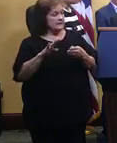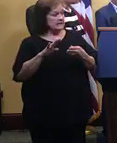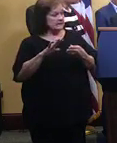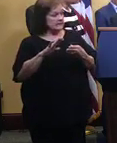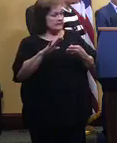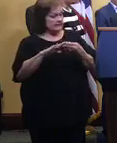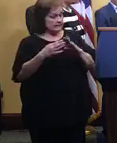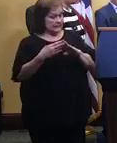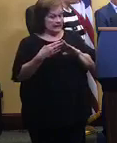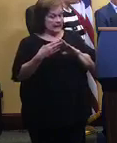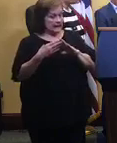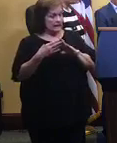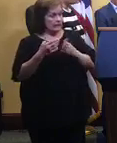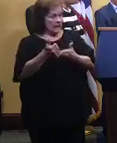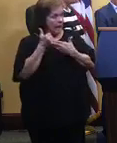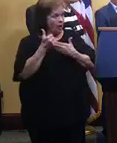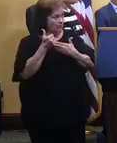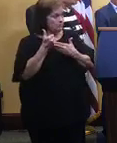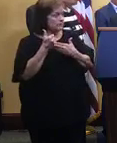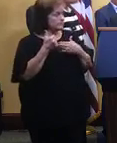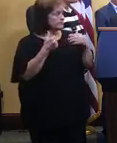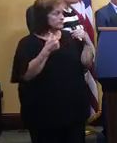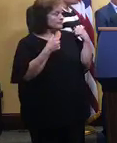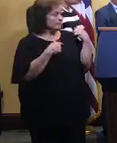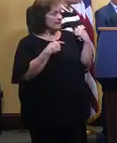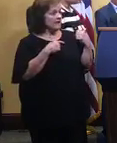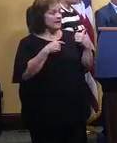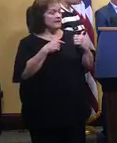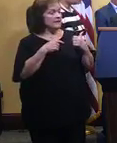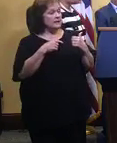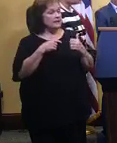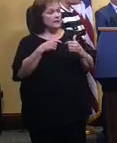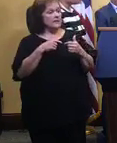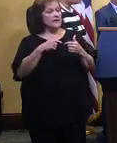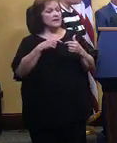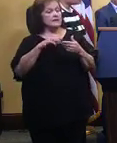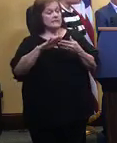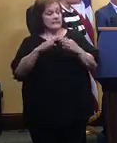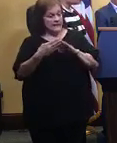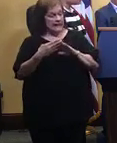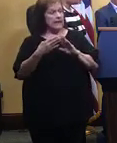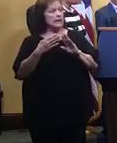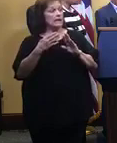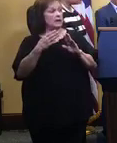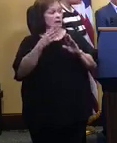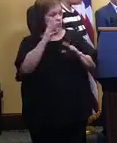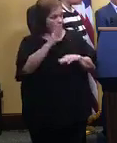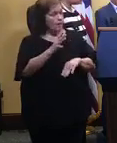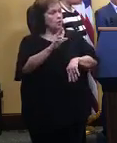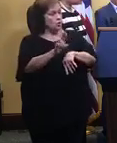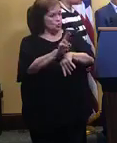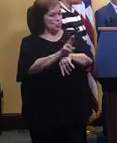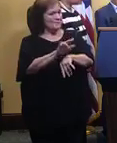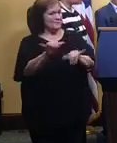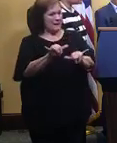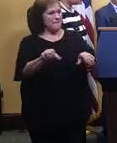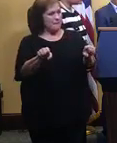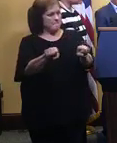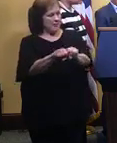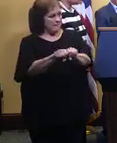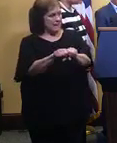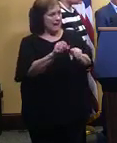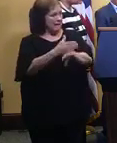once we finish, the city is gonna come back behind us and start tying in to the bigger culverts. So over time,